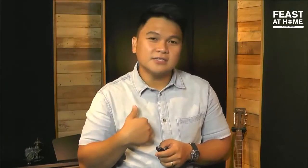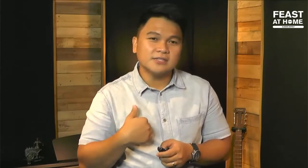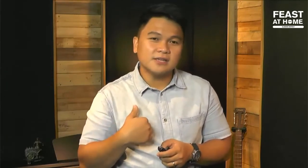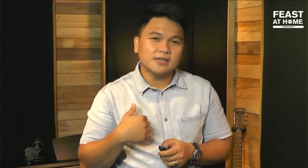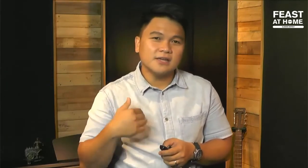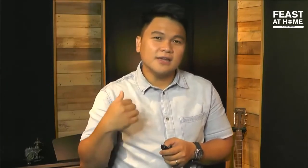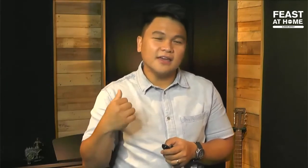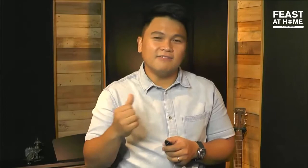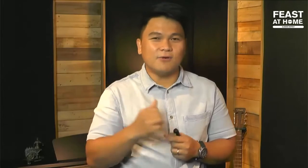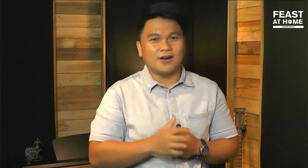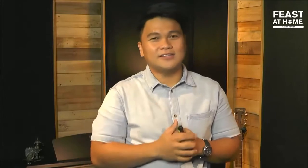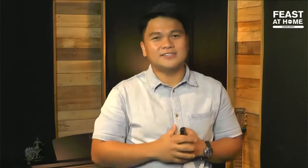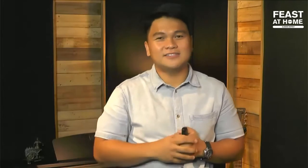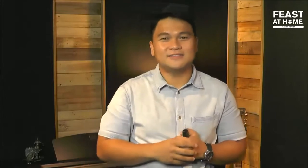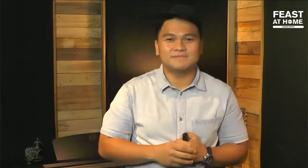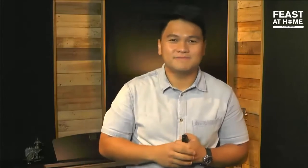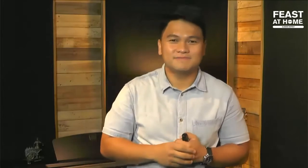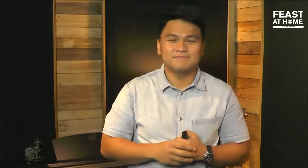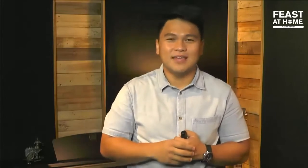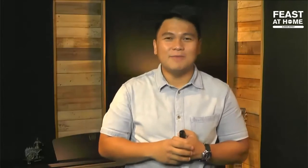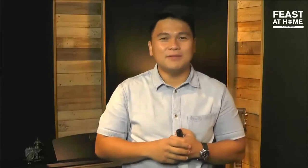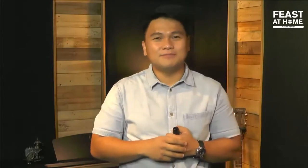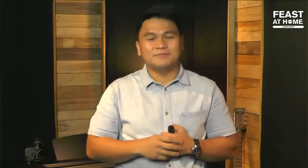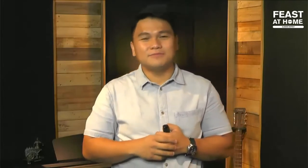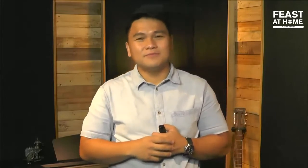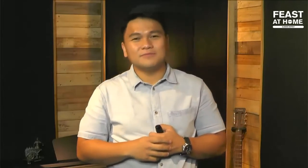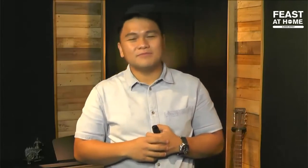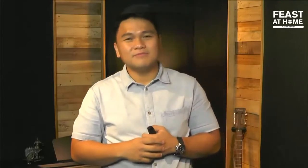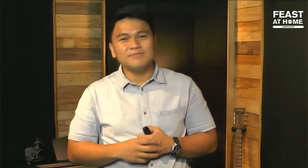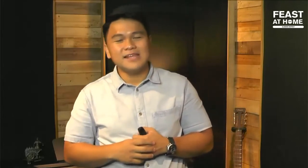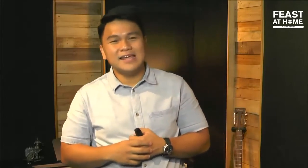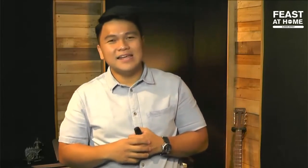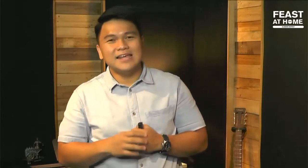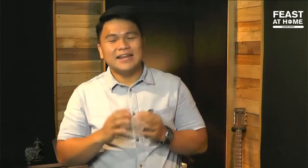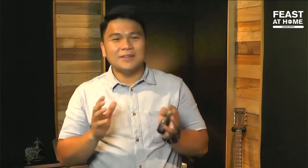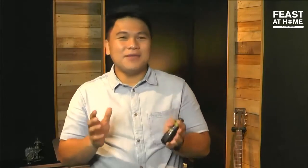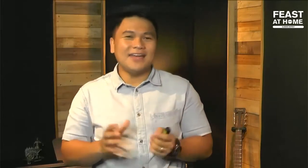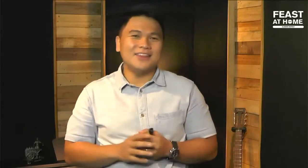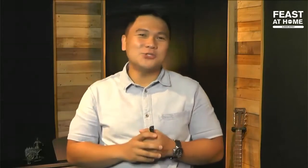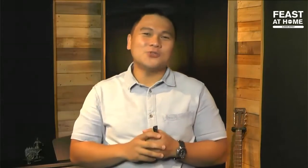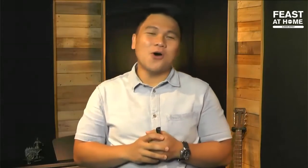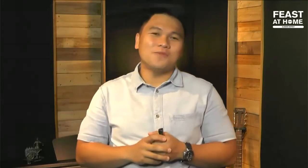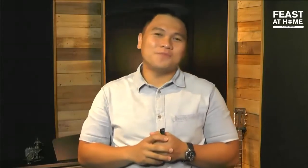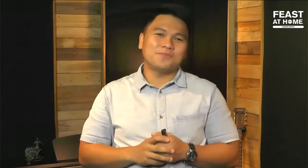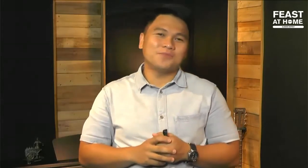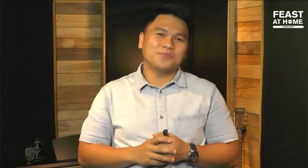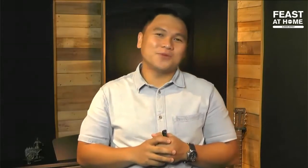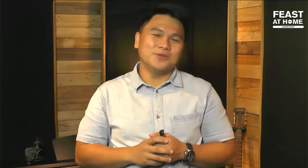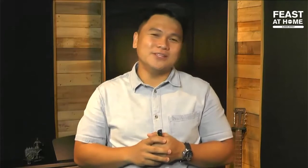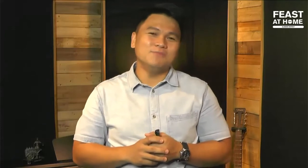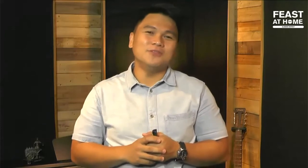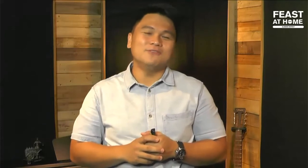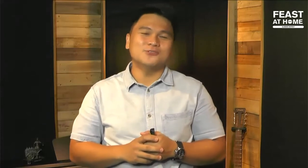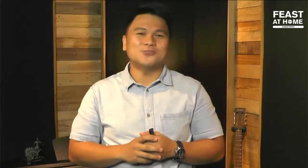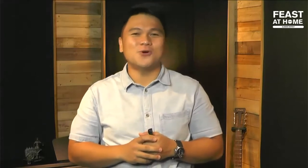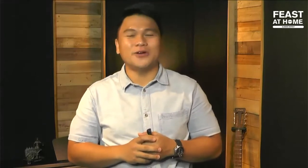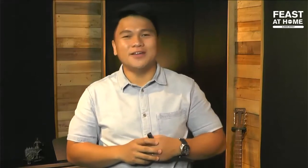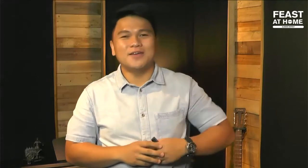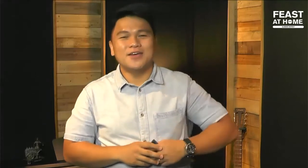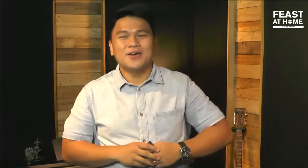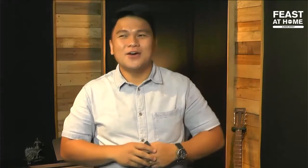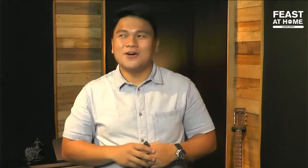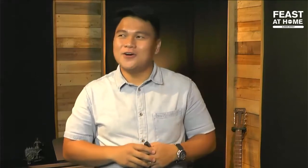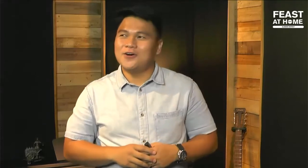us and for us. Amen? Let me end this talk with this beautiful